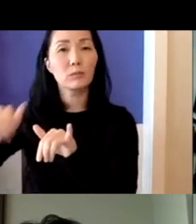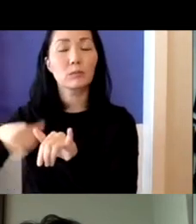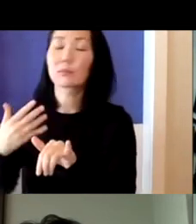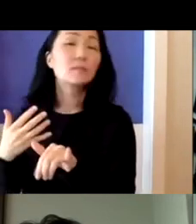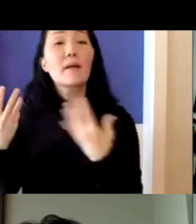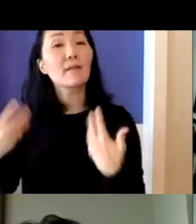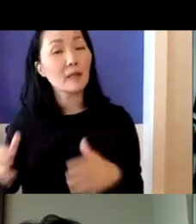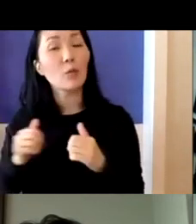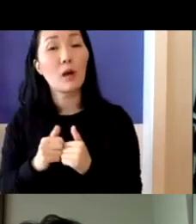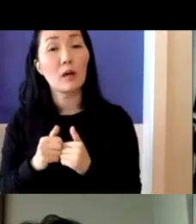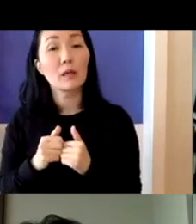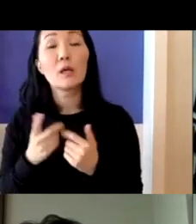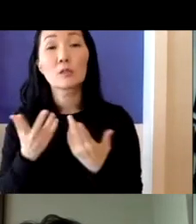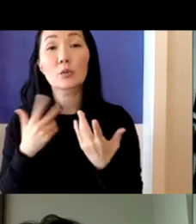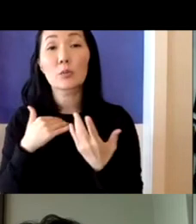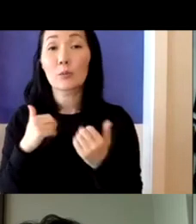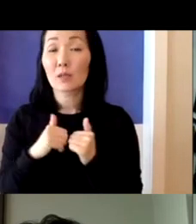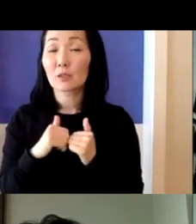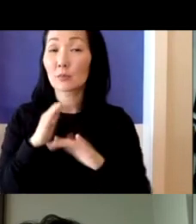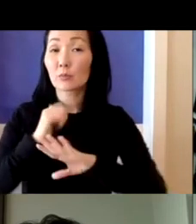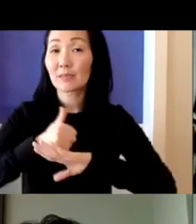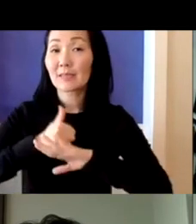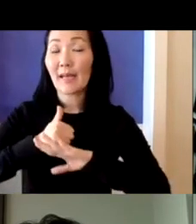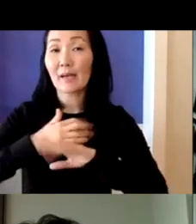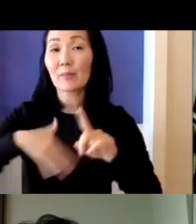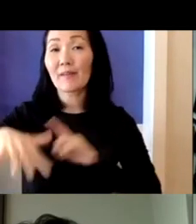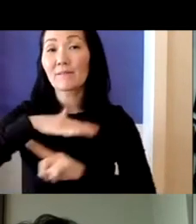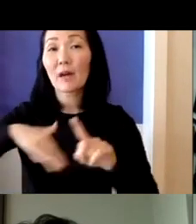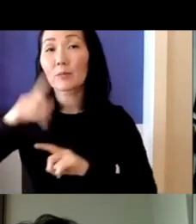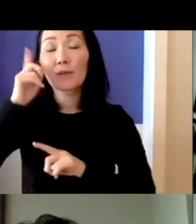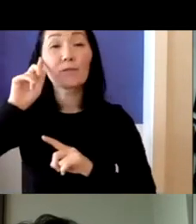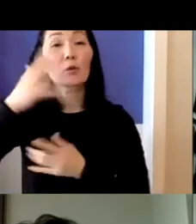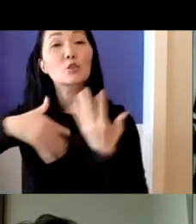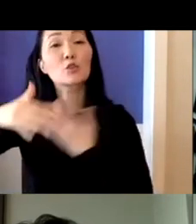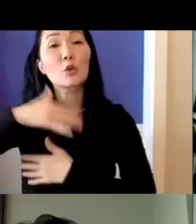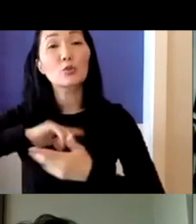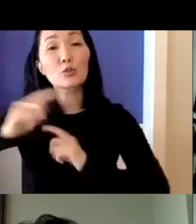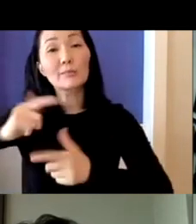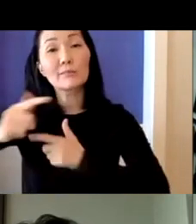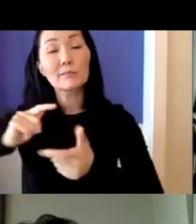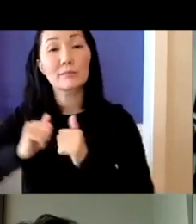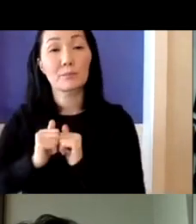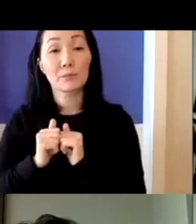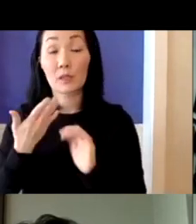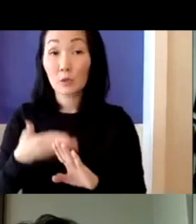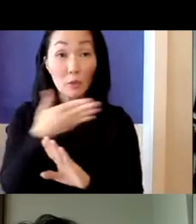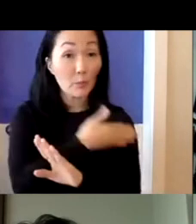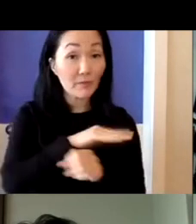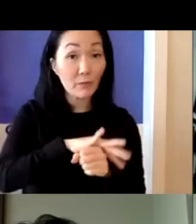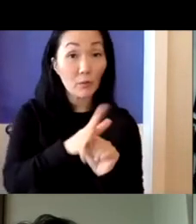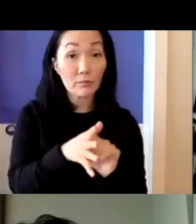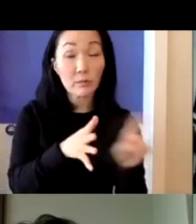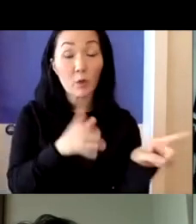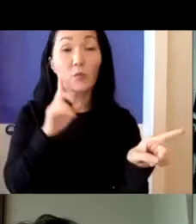that social interaction that we've had prior to the pandemic with strangers and with friends.